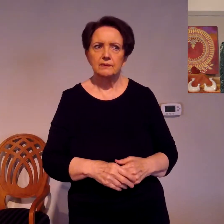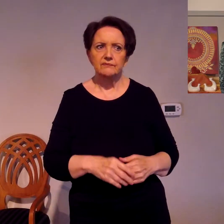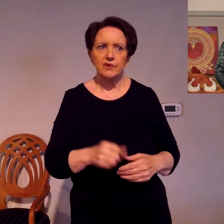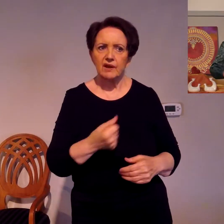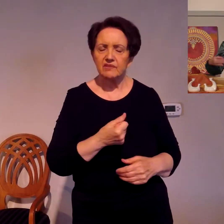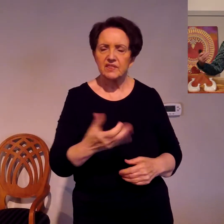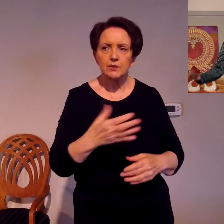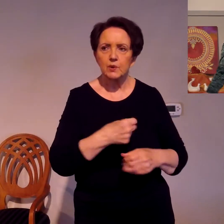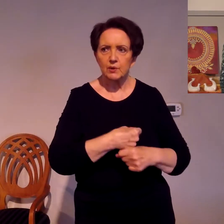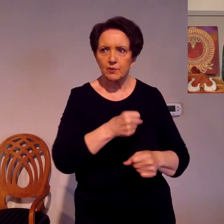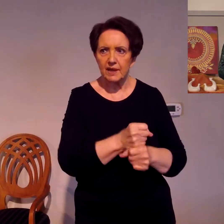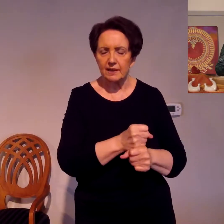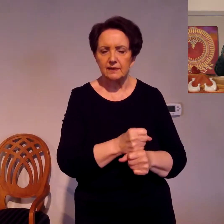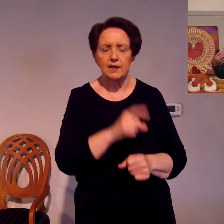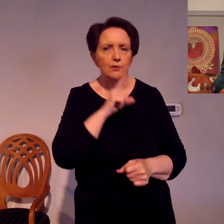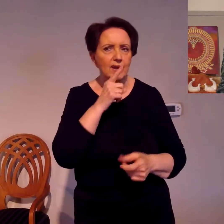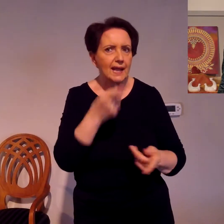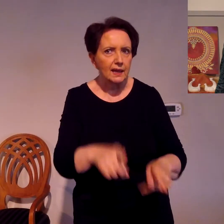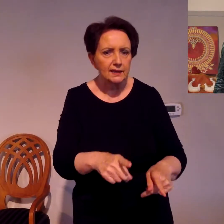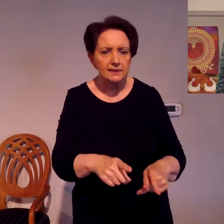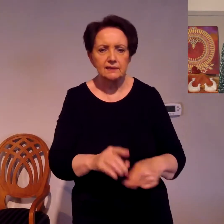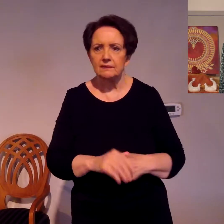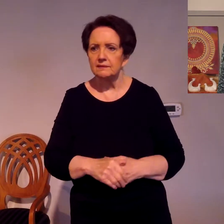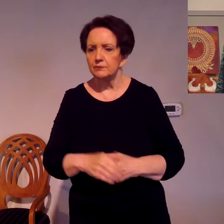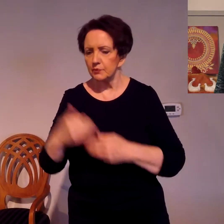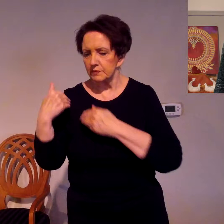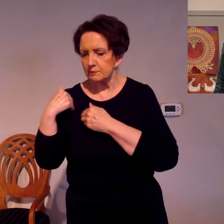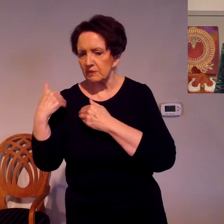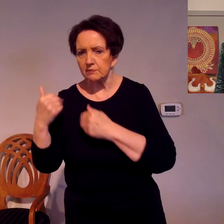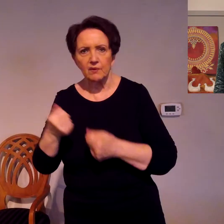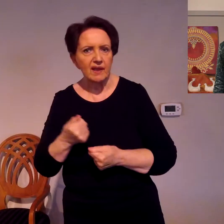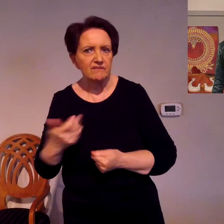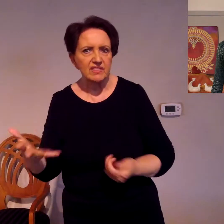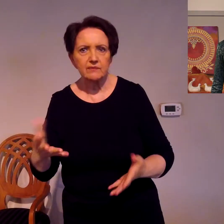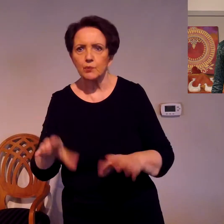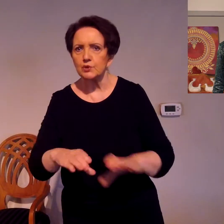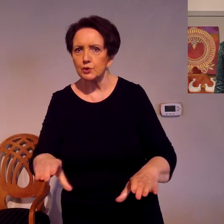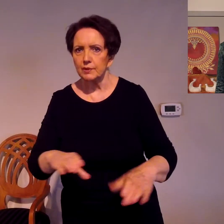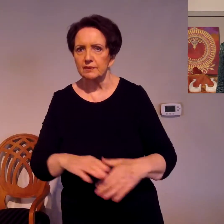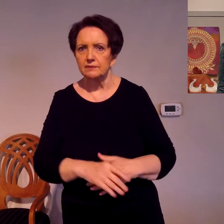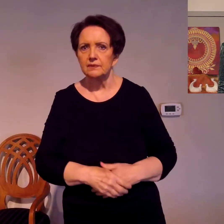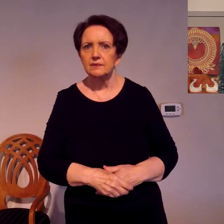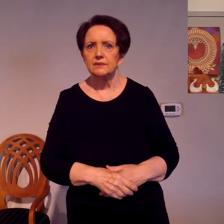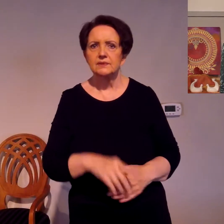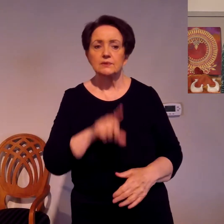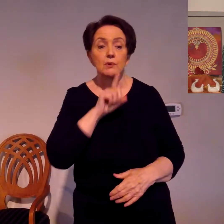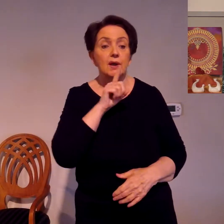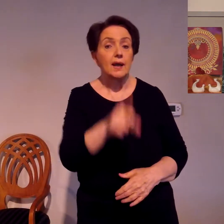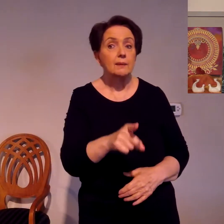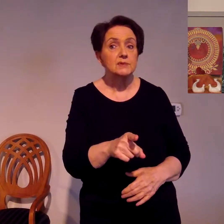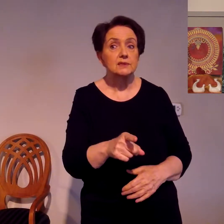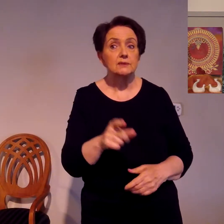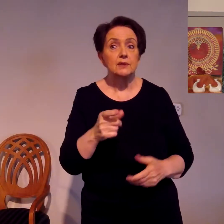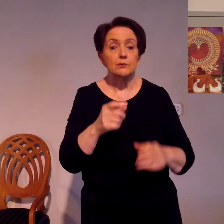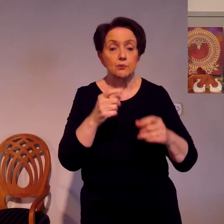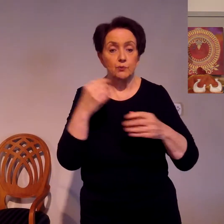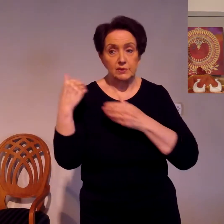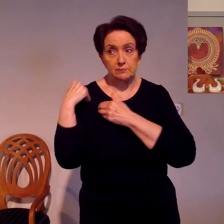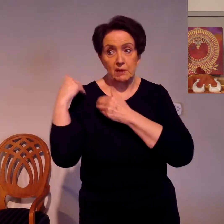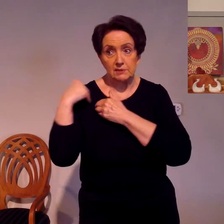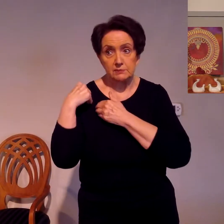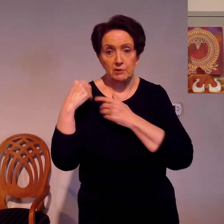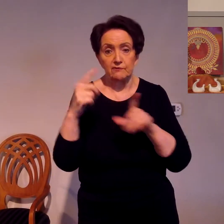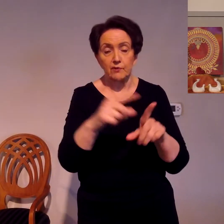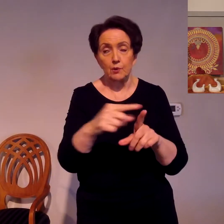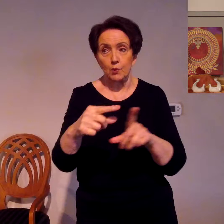creating. We're responsible for our reality. We're responsible for what we're doing. So we are absolutely responsible for our words, right? We